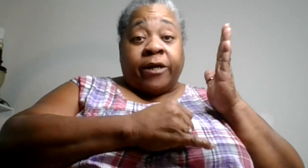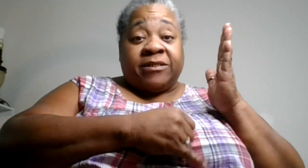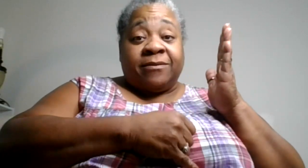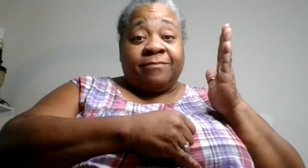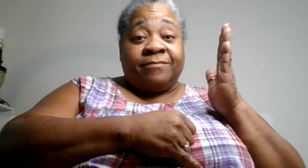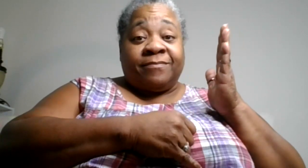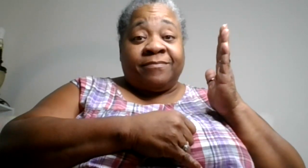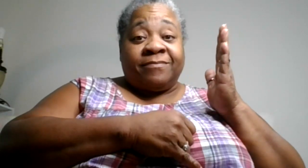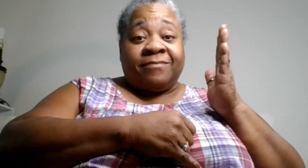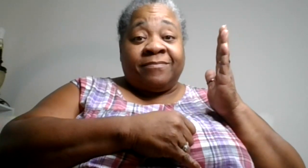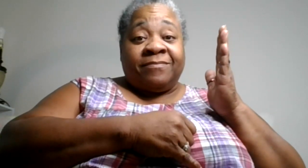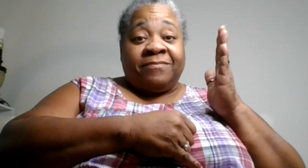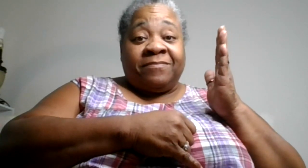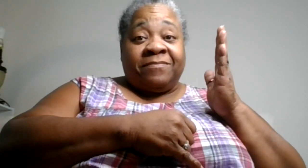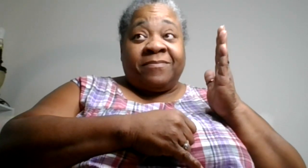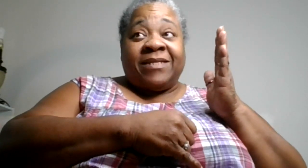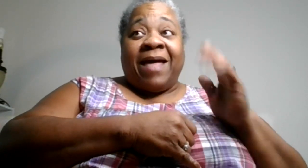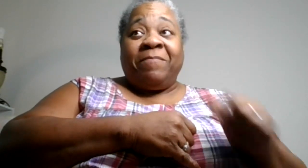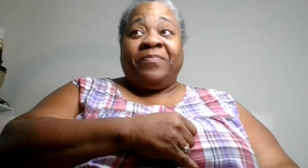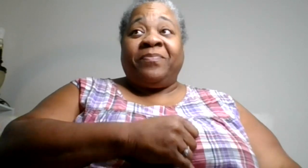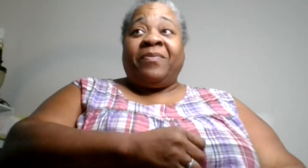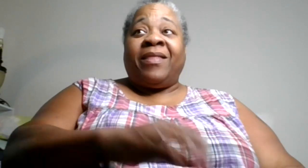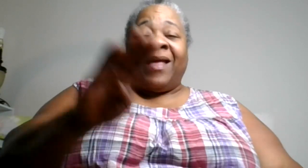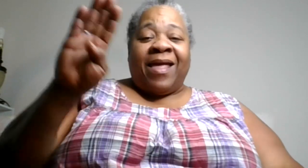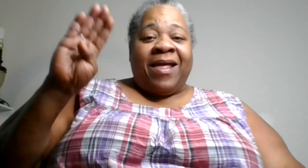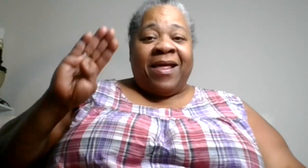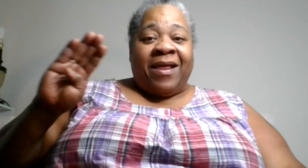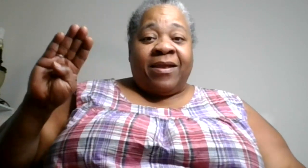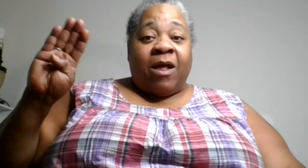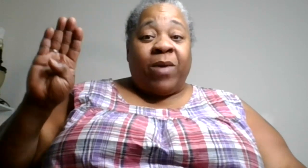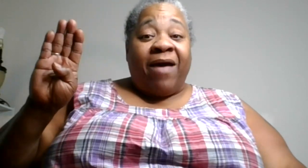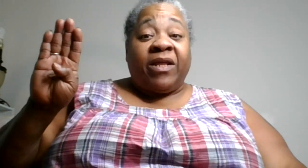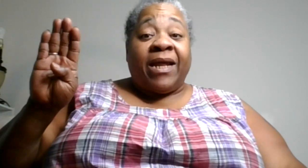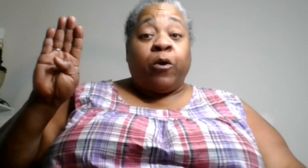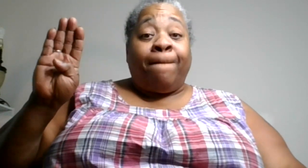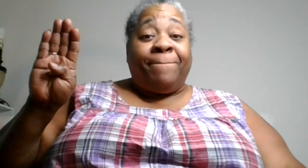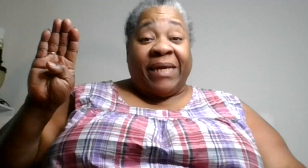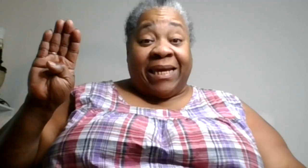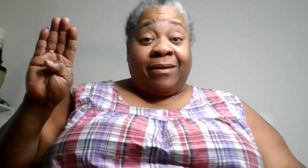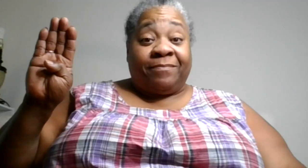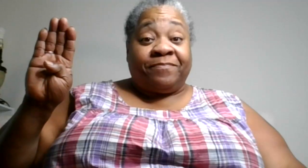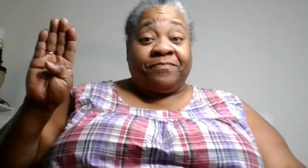Art. Okay? Now we have the letter B.